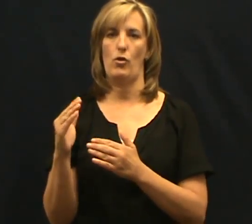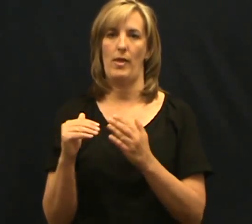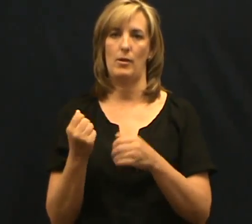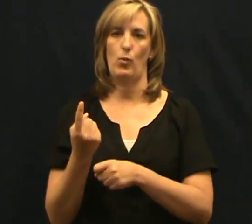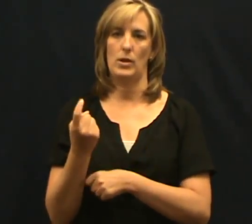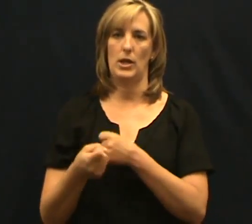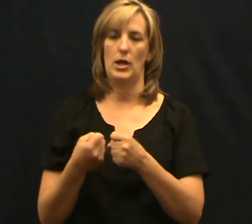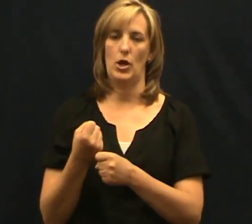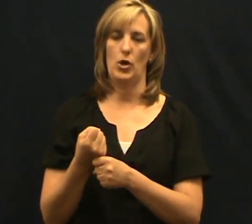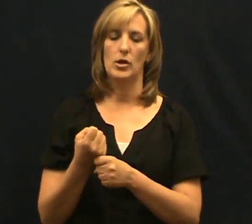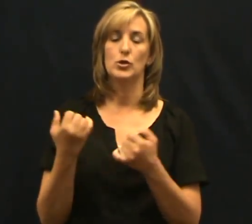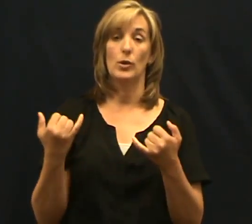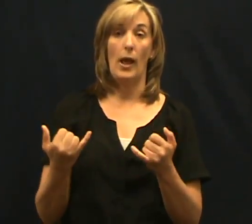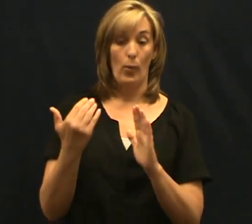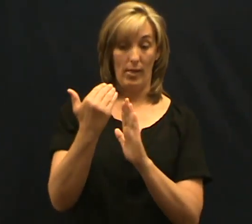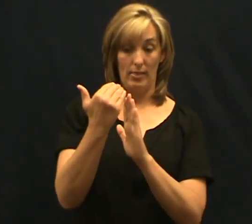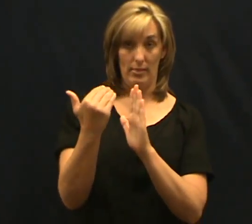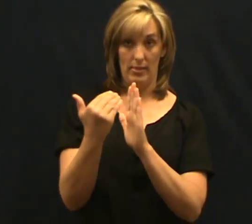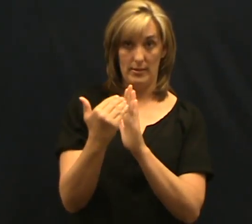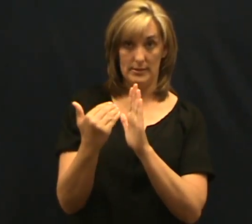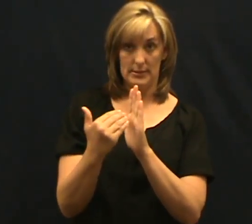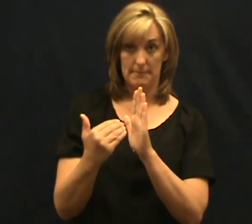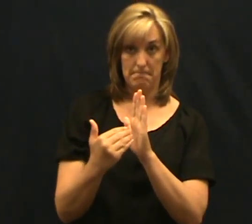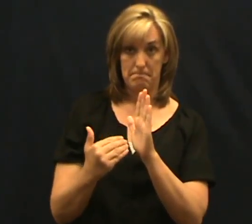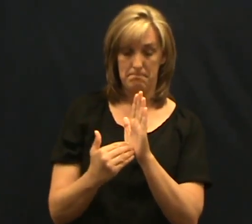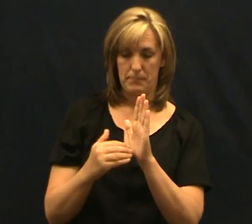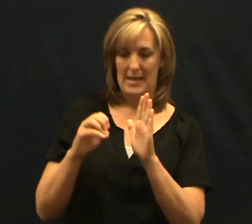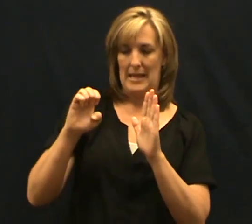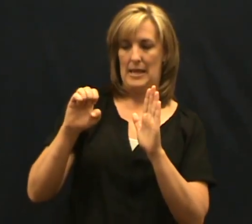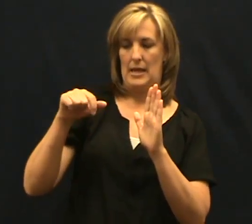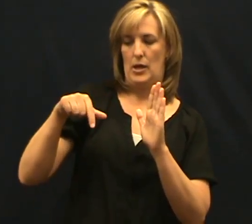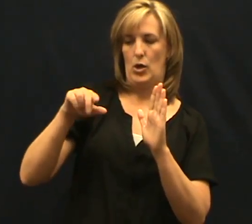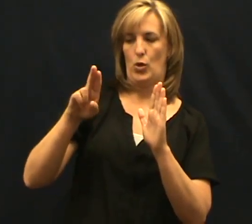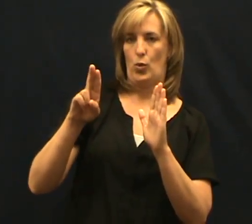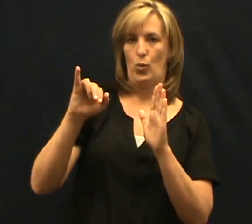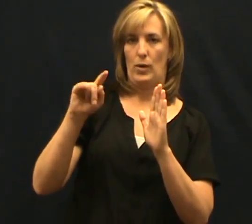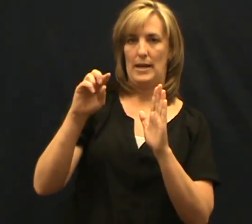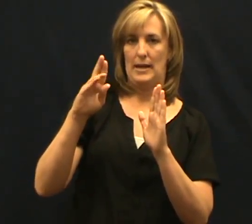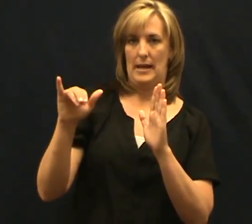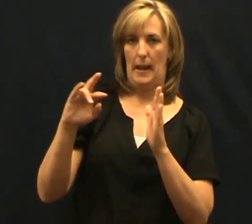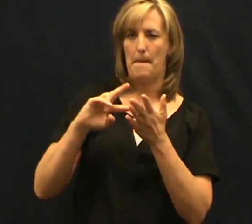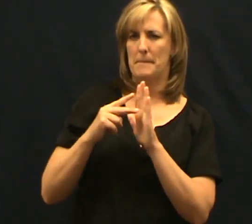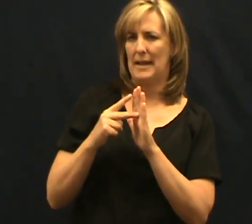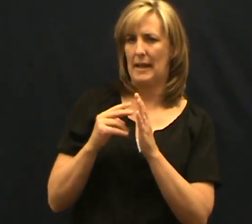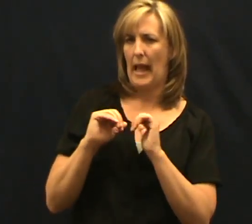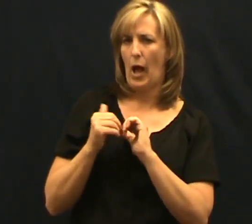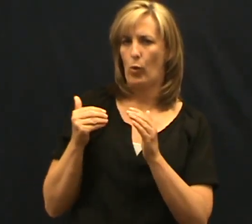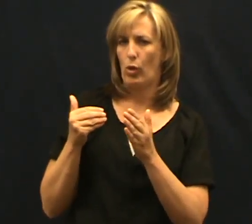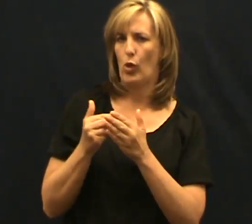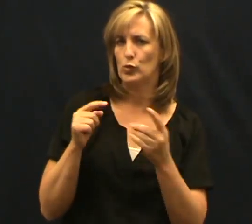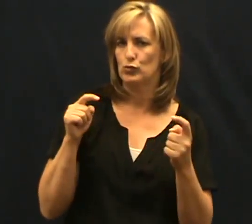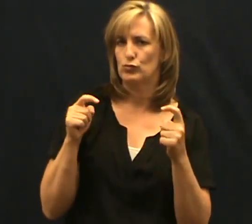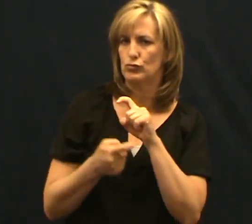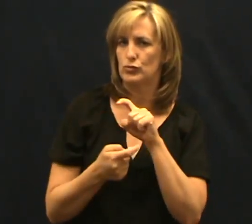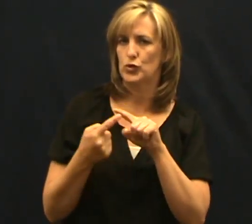and we list them in terms of what we call liquidity. In other words, how close they are to being converted to cash. And of course, cash is